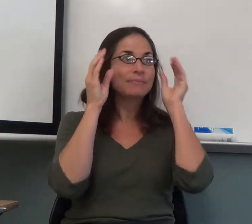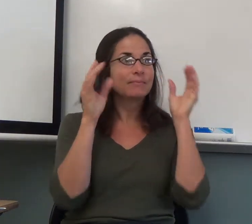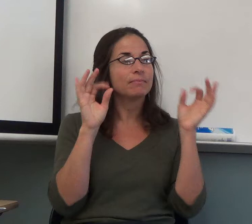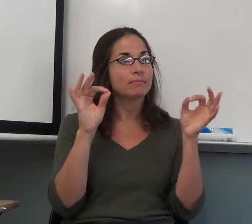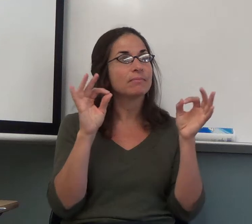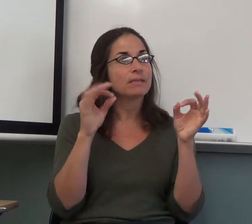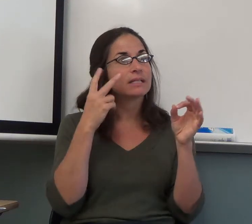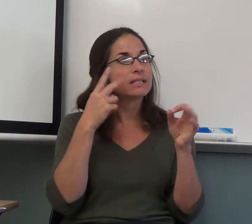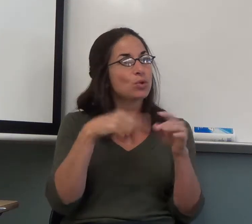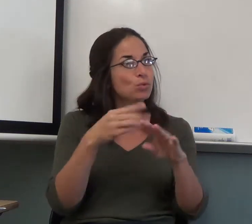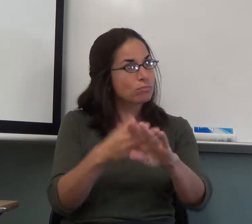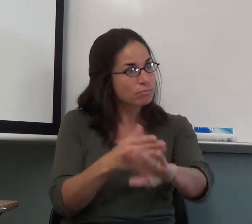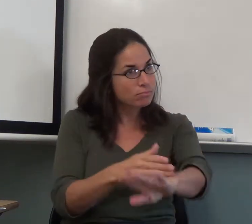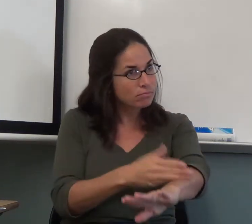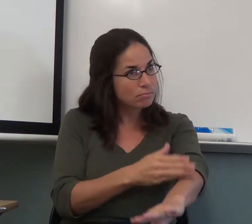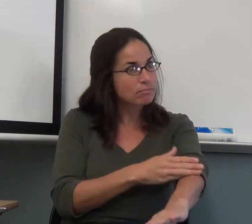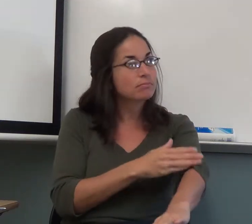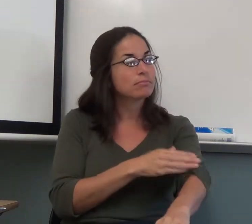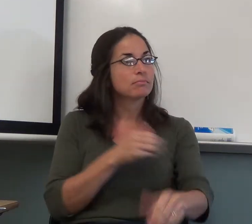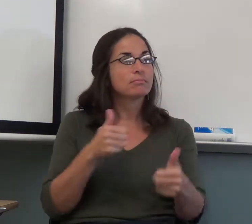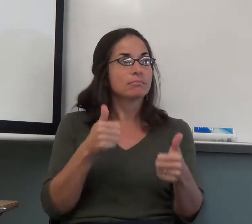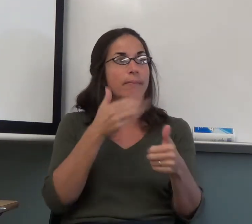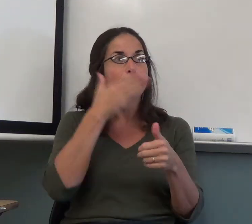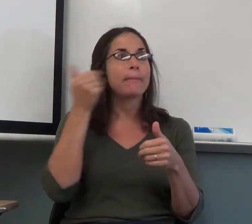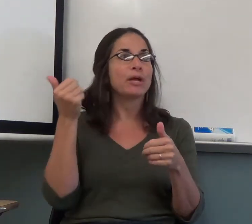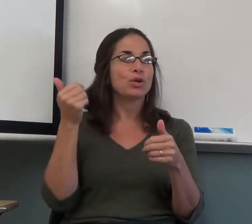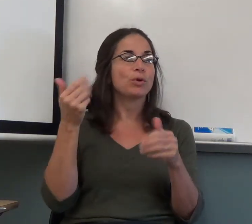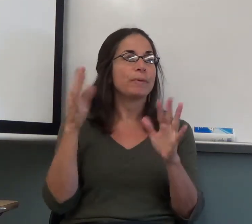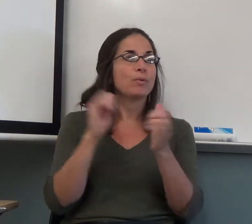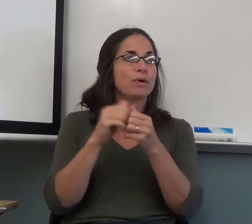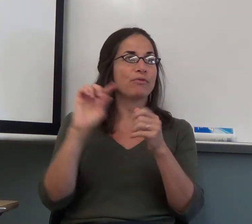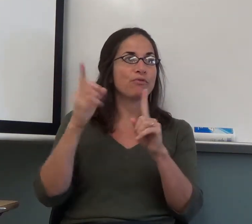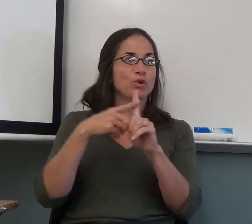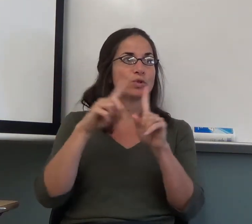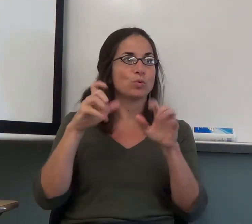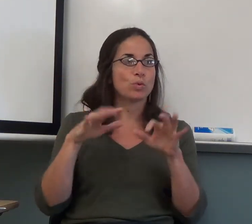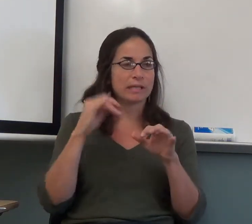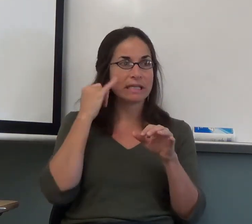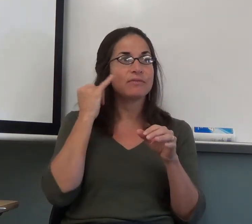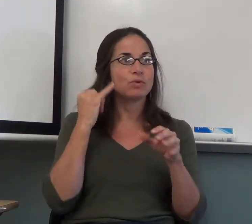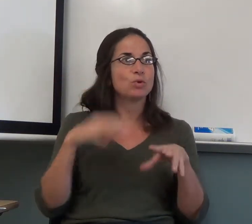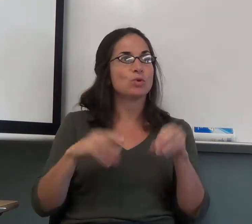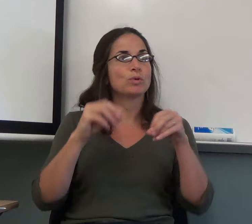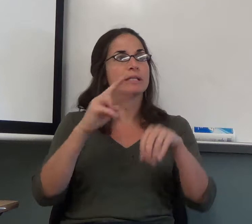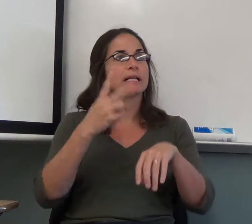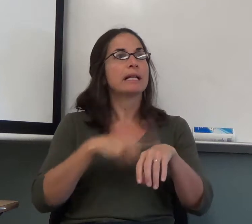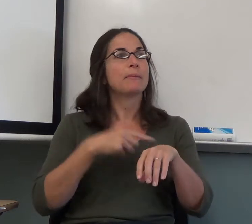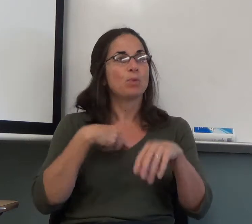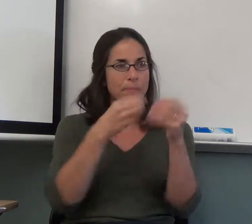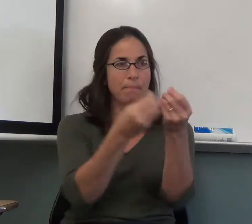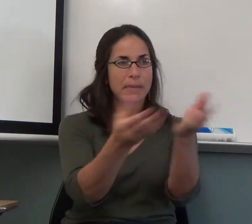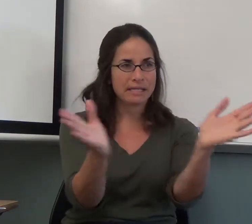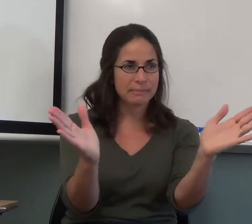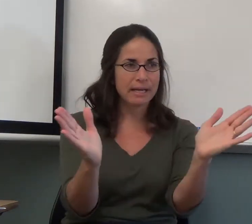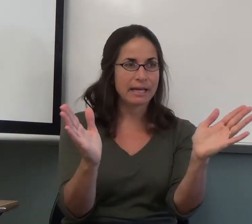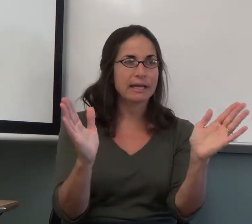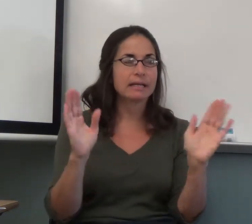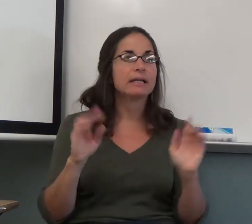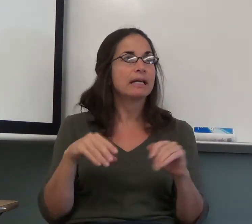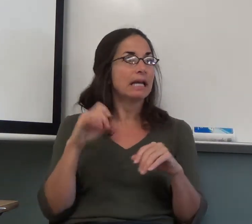making progress. Much better than the first quiz, and to hand those back to those people that took it again. Some of you guys, if you're not getting one back today,